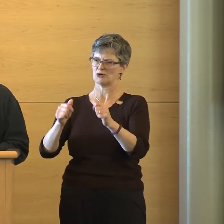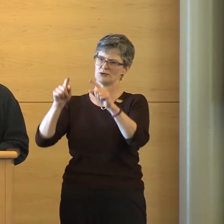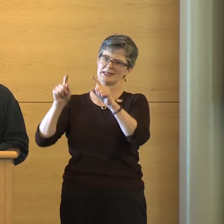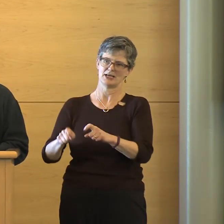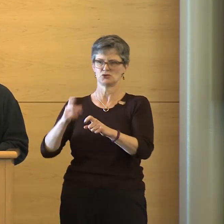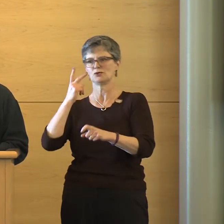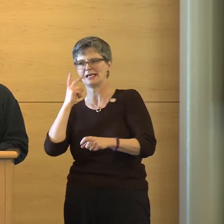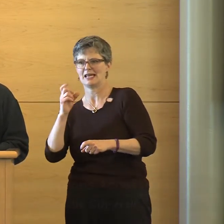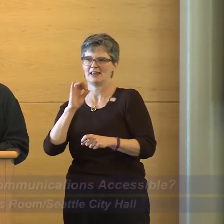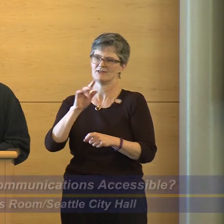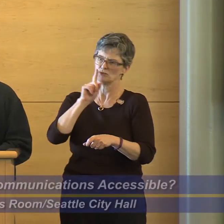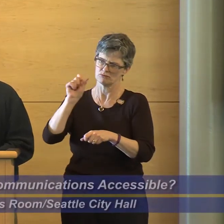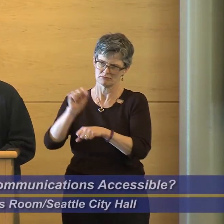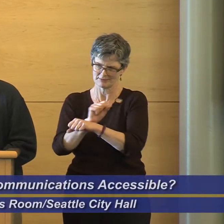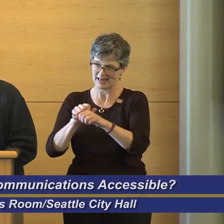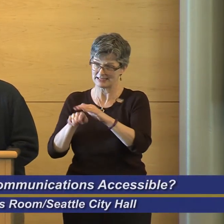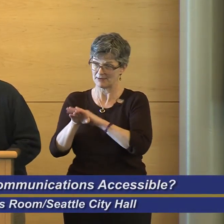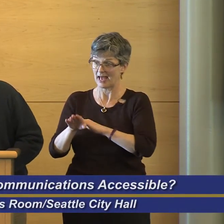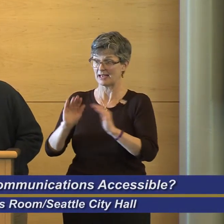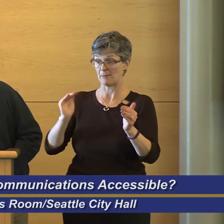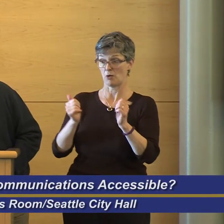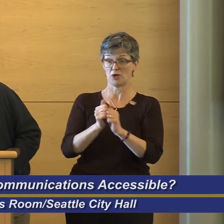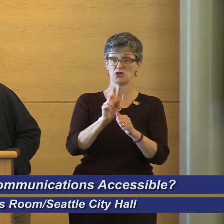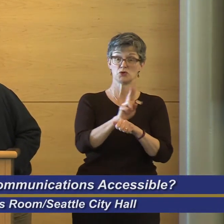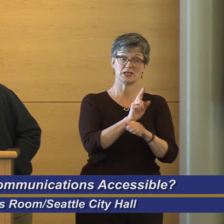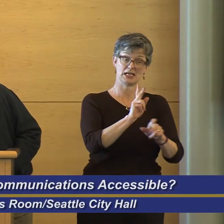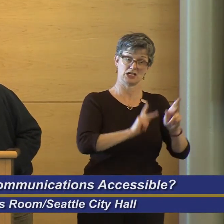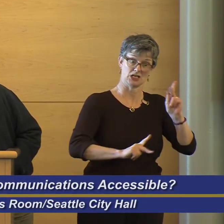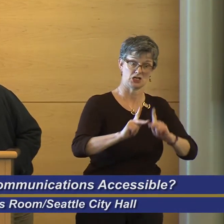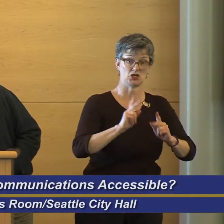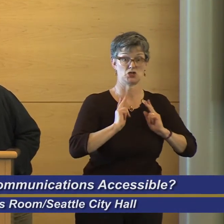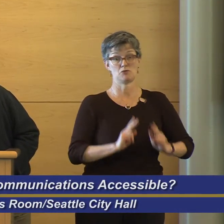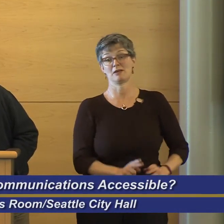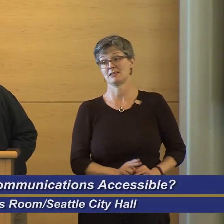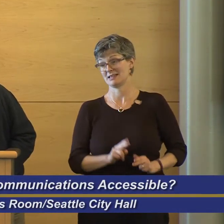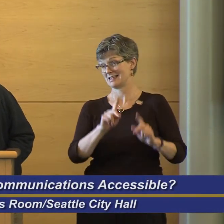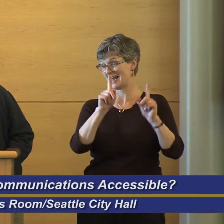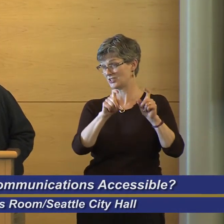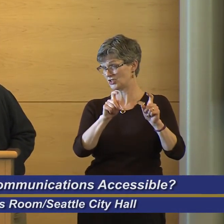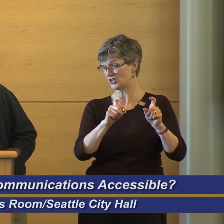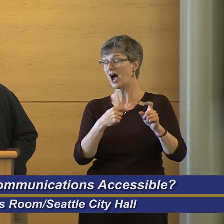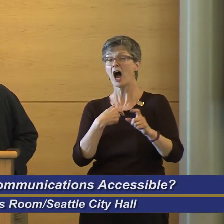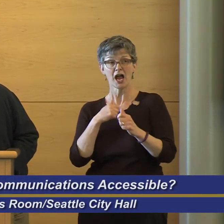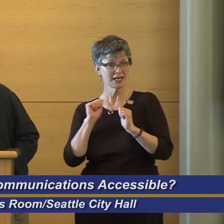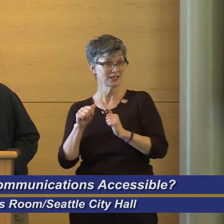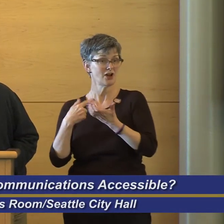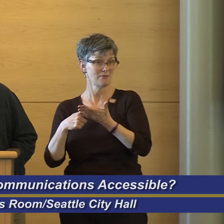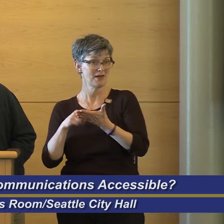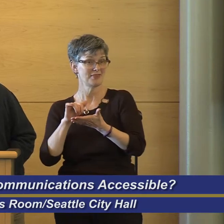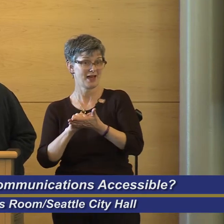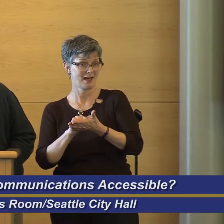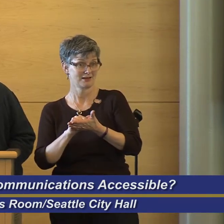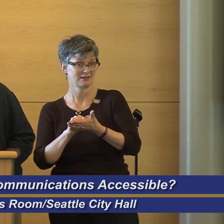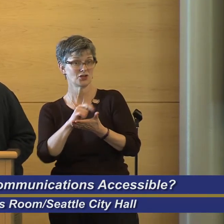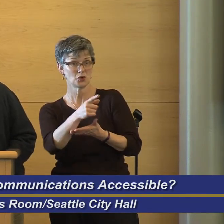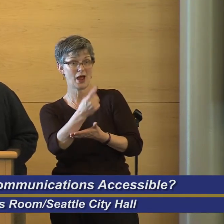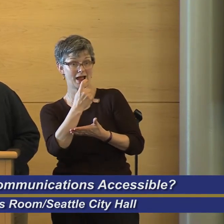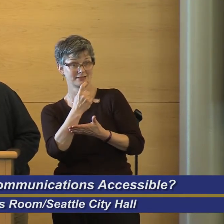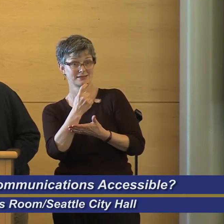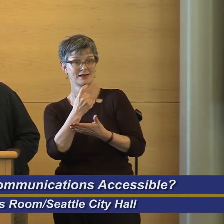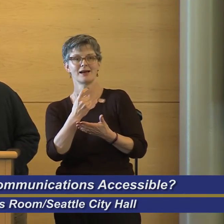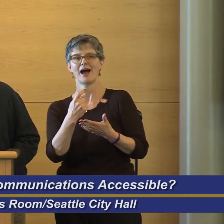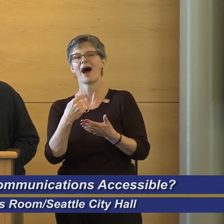like the sort of plug-in automated testing tools that people use to check if their content